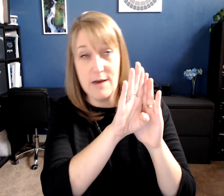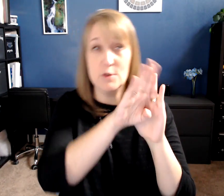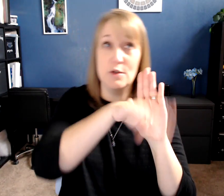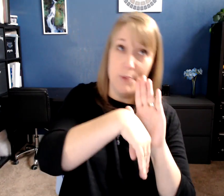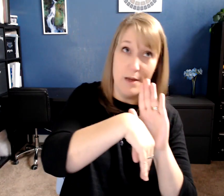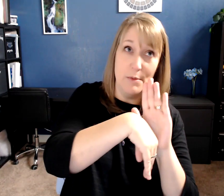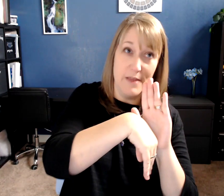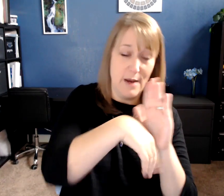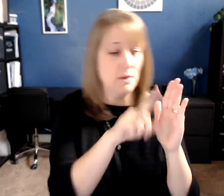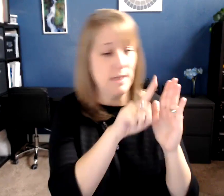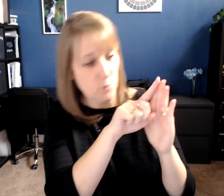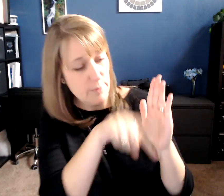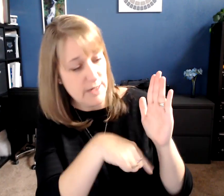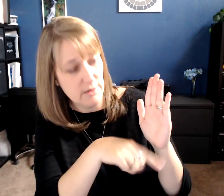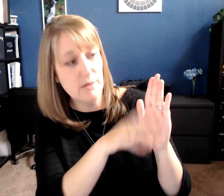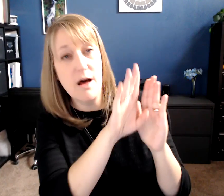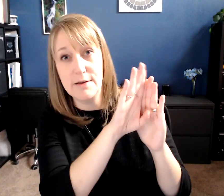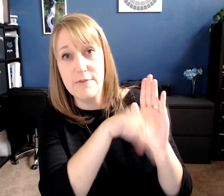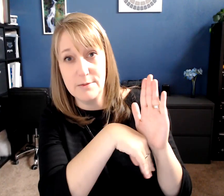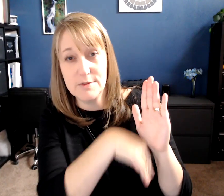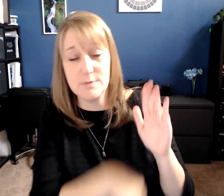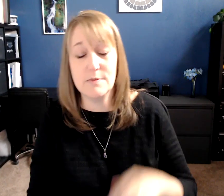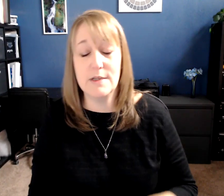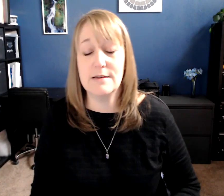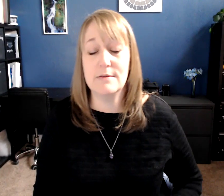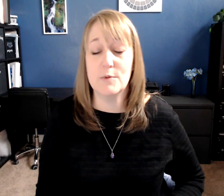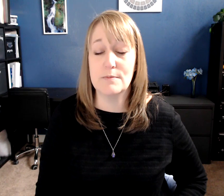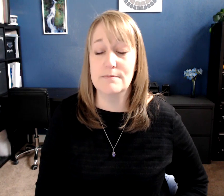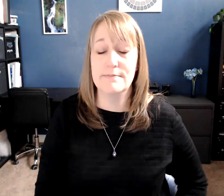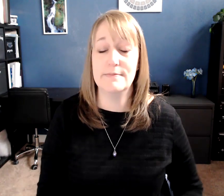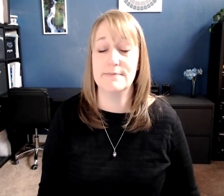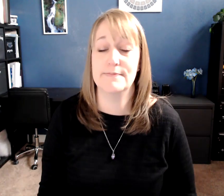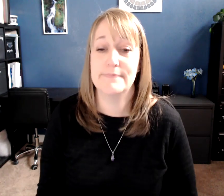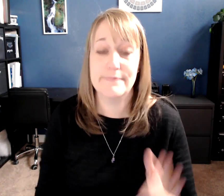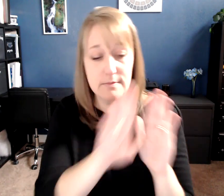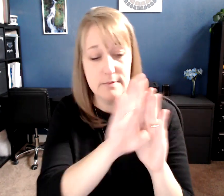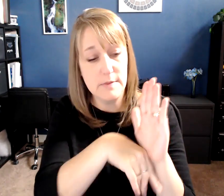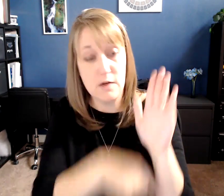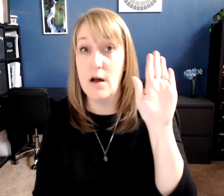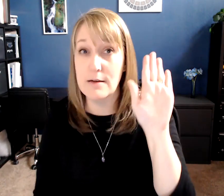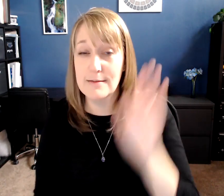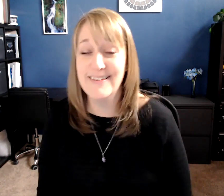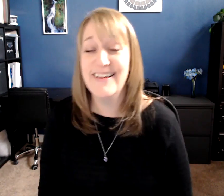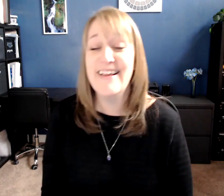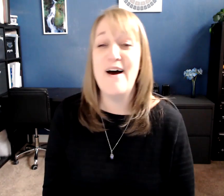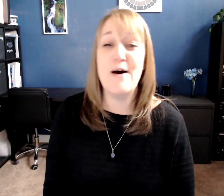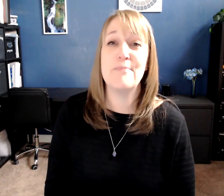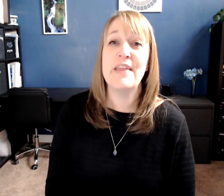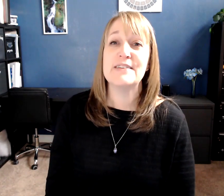hour to the bottom of the hour like it would be on a clock, if that were a clock.